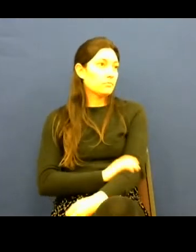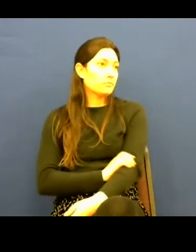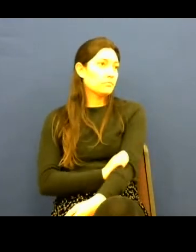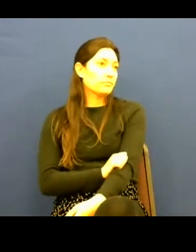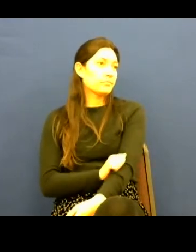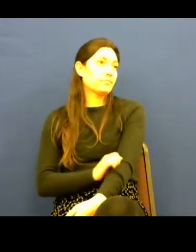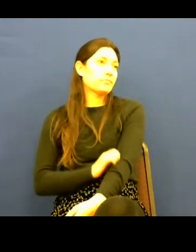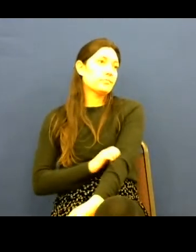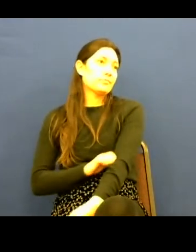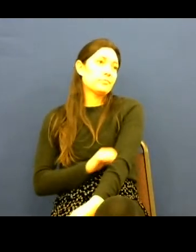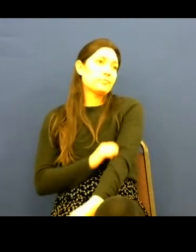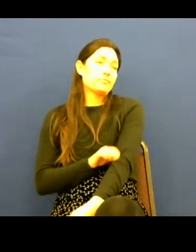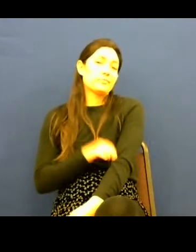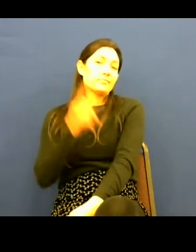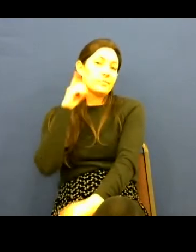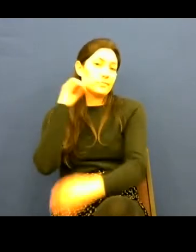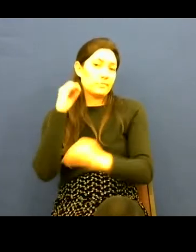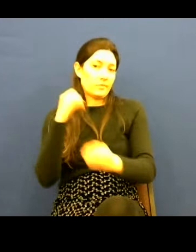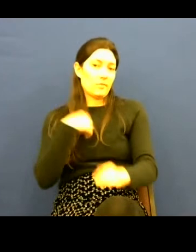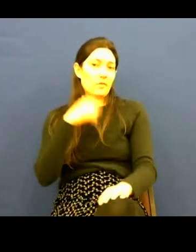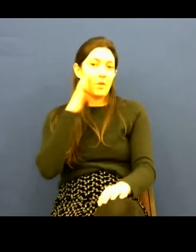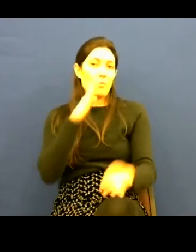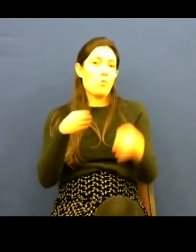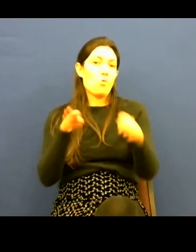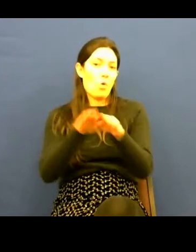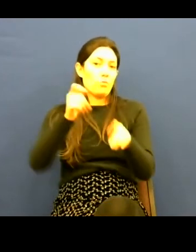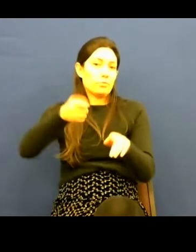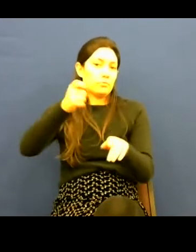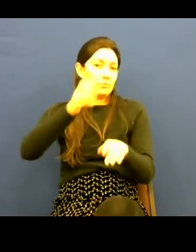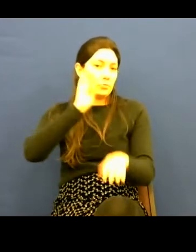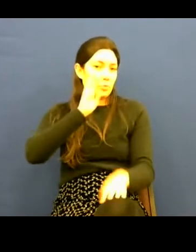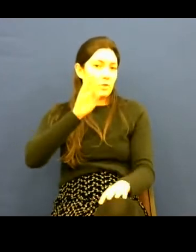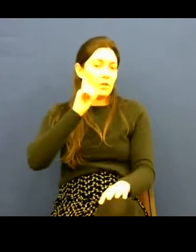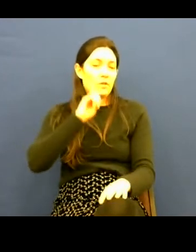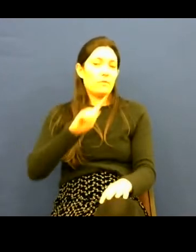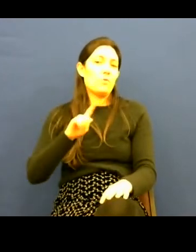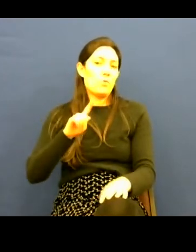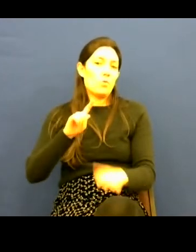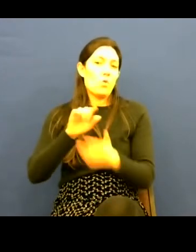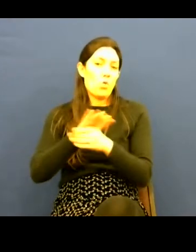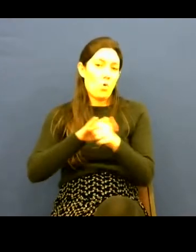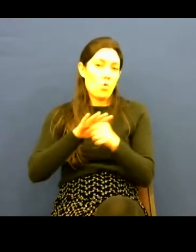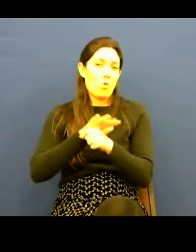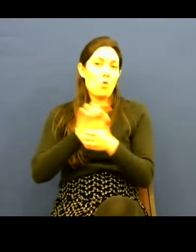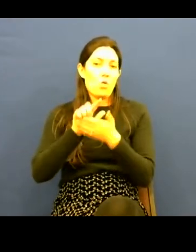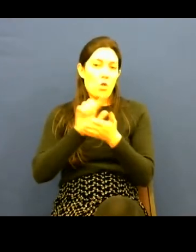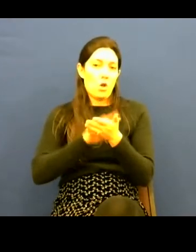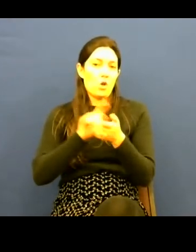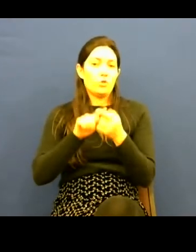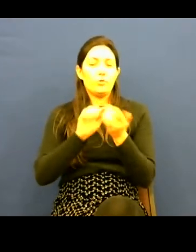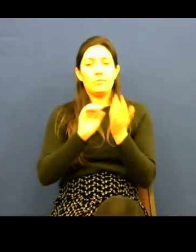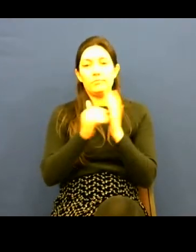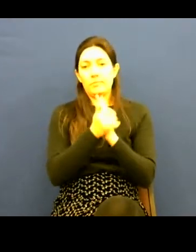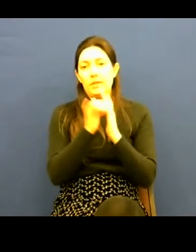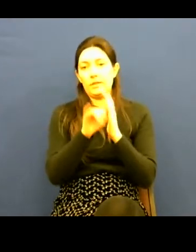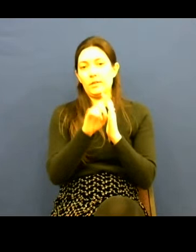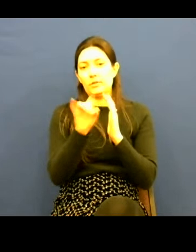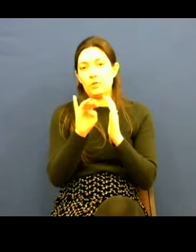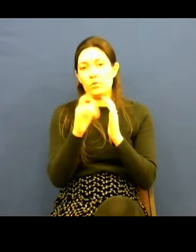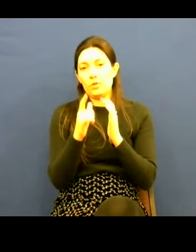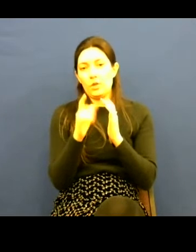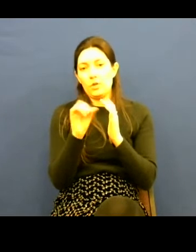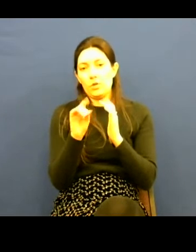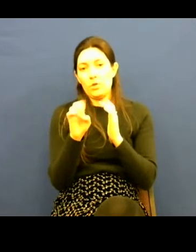And hearing and seeing none, I'm going to close the public hearing for the proposed local law to amend the Henrietta zoning code to clarify rooftop solar